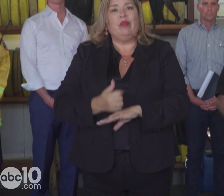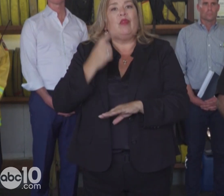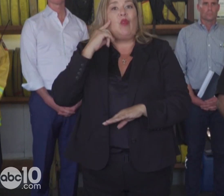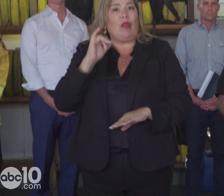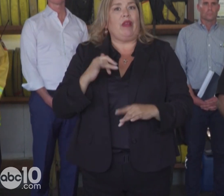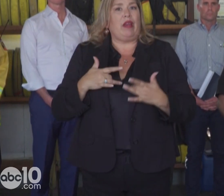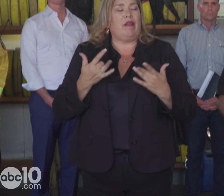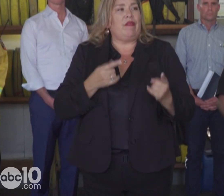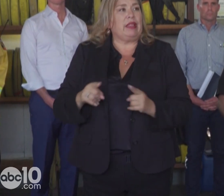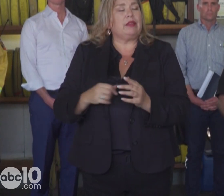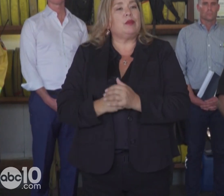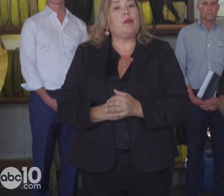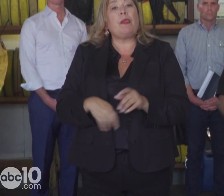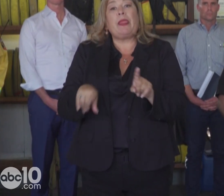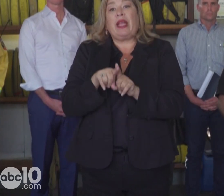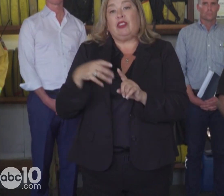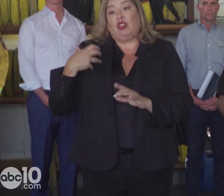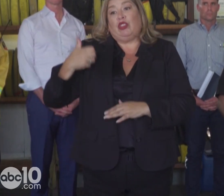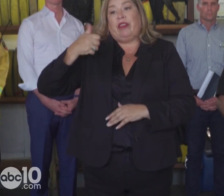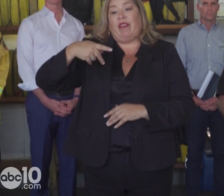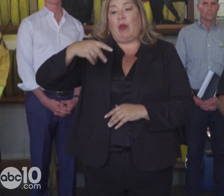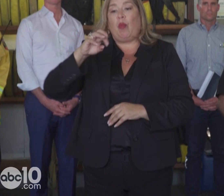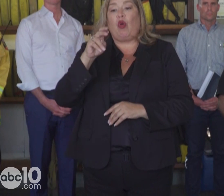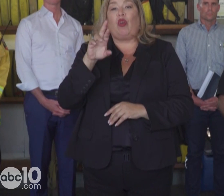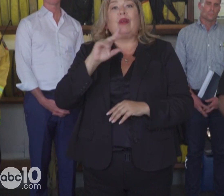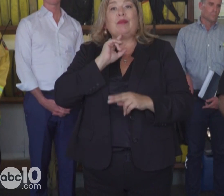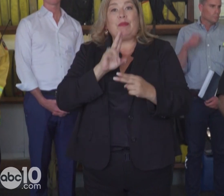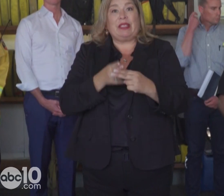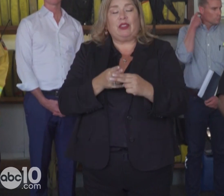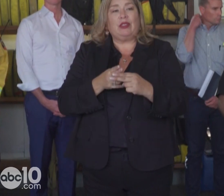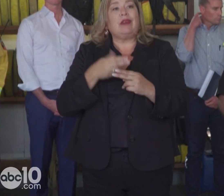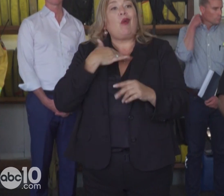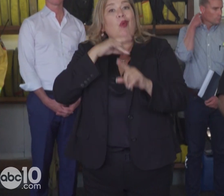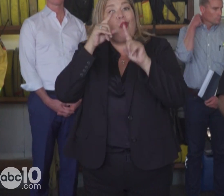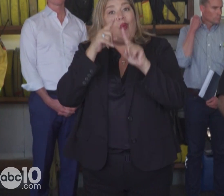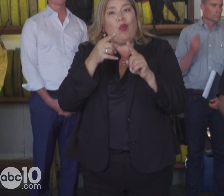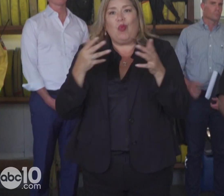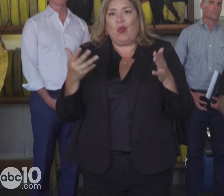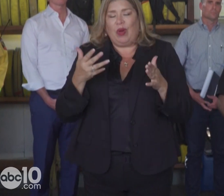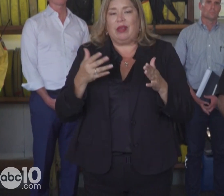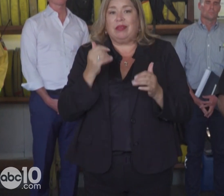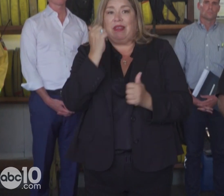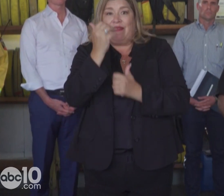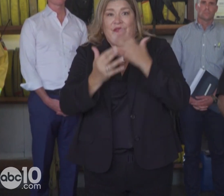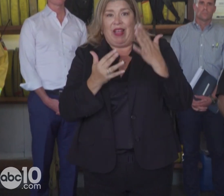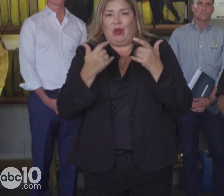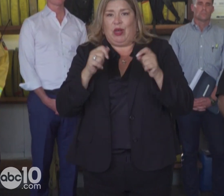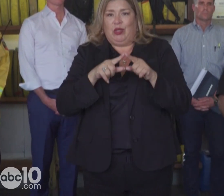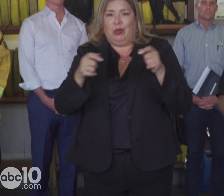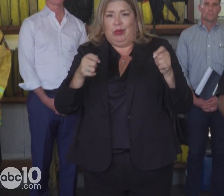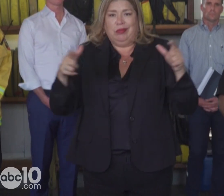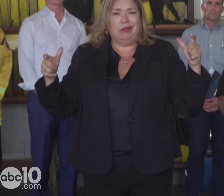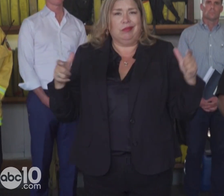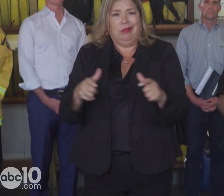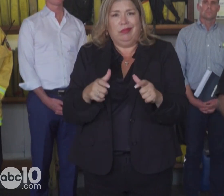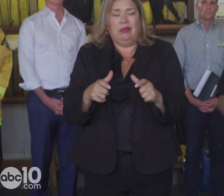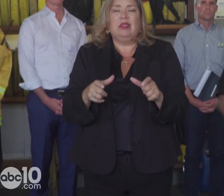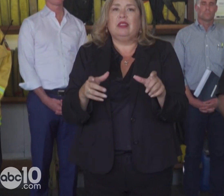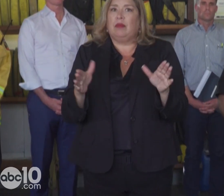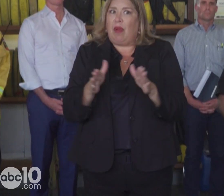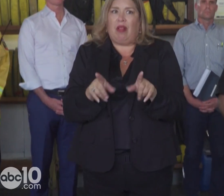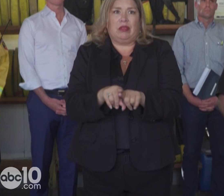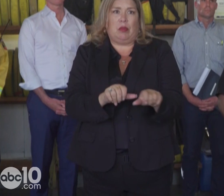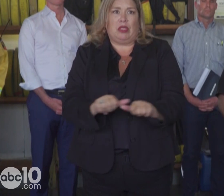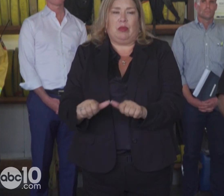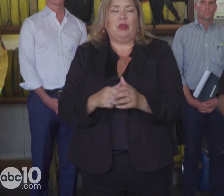these events. As Chief Porter mentioned, the goal is to try to keep these fires as small as possible. Part of that, the governor